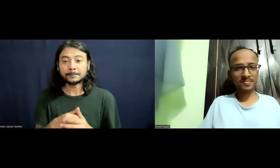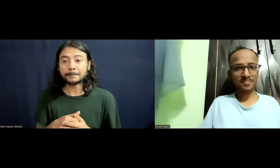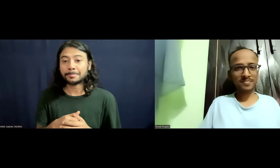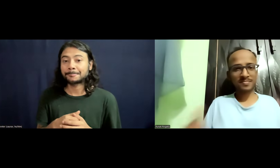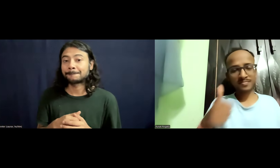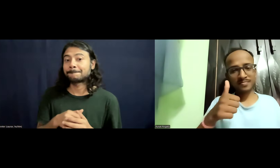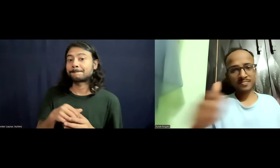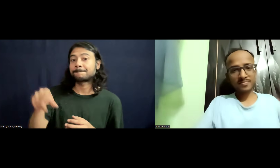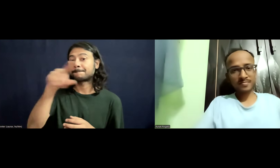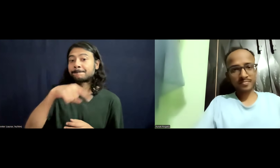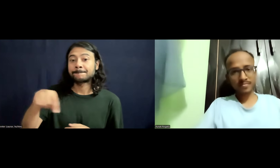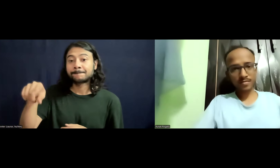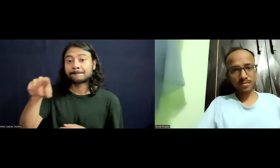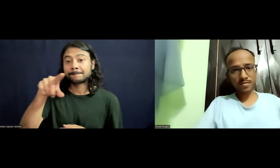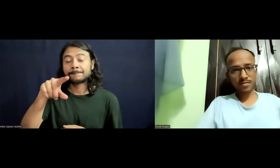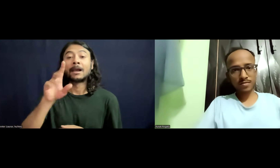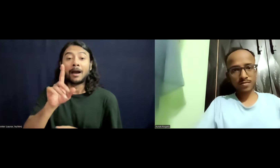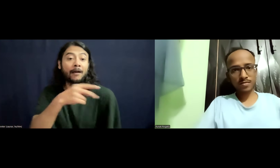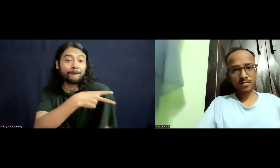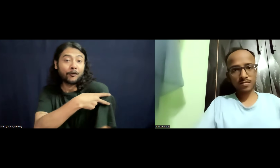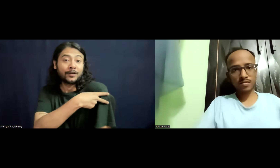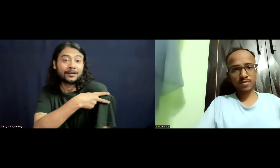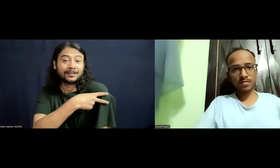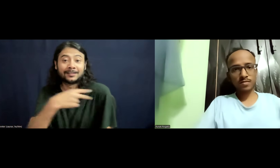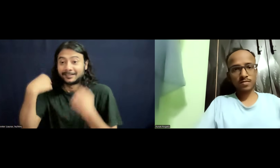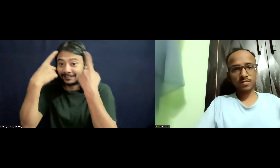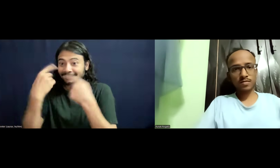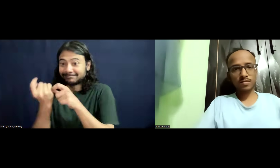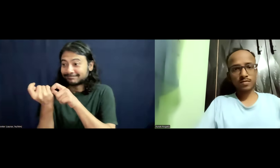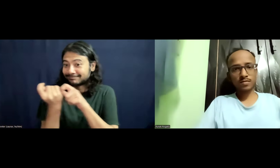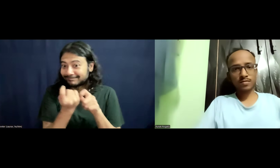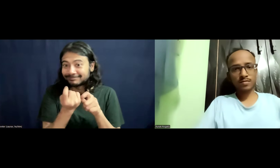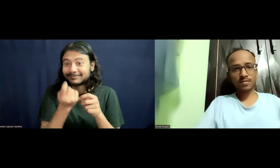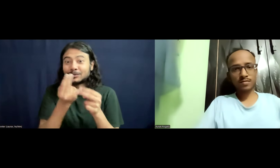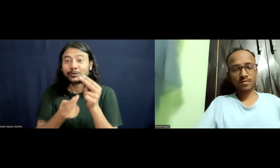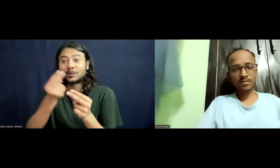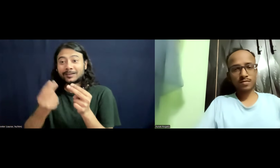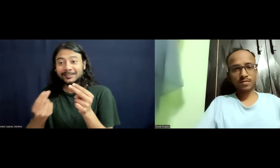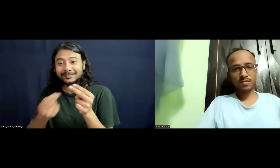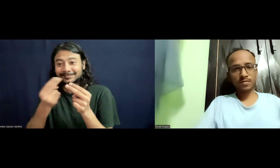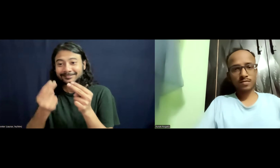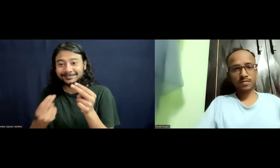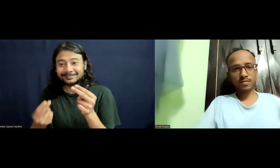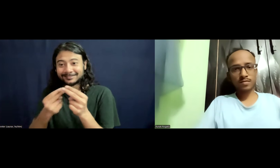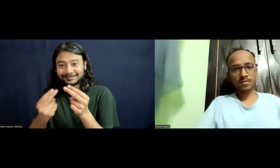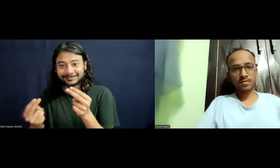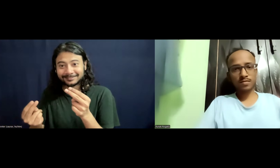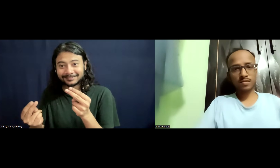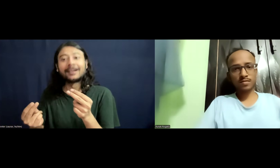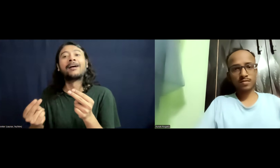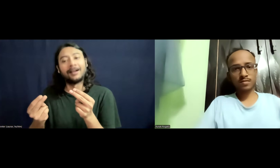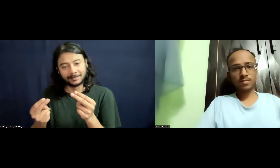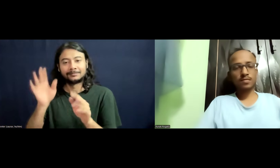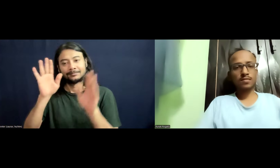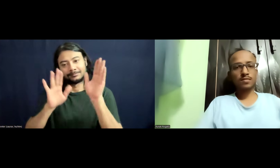for Jagannath Rath Yatra. We'll start soon because we want to